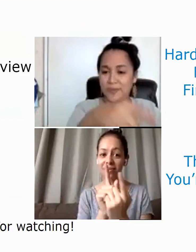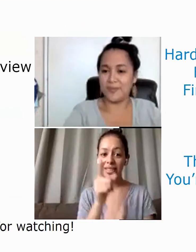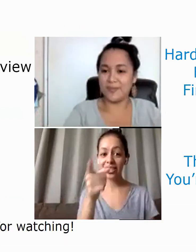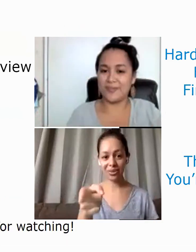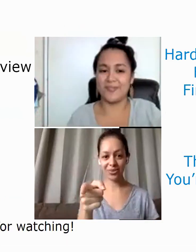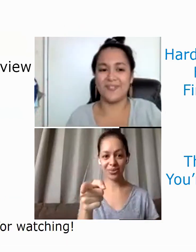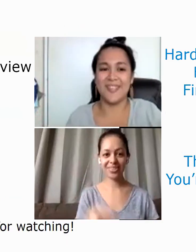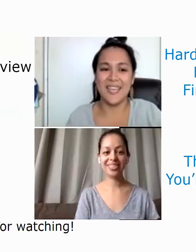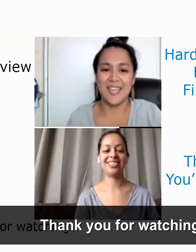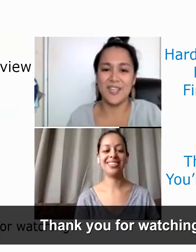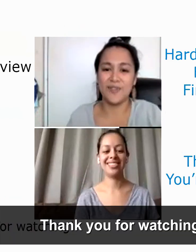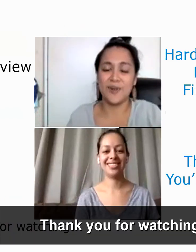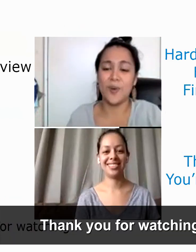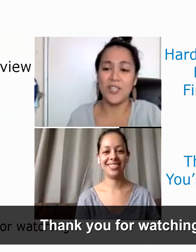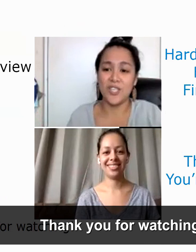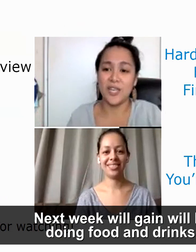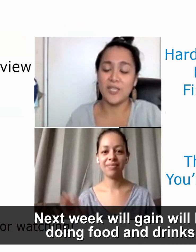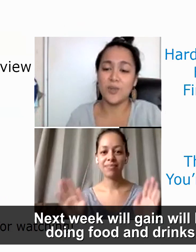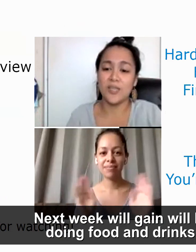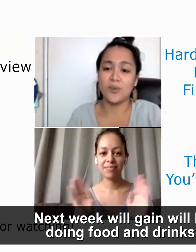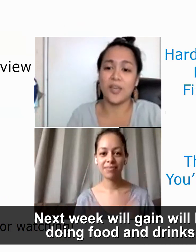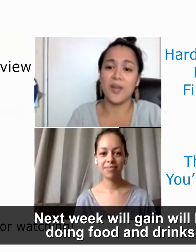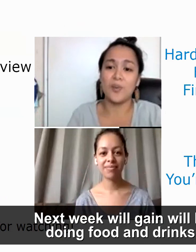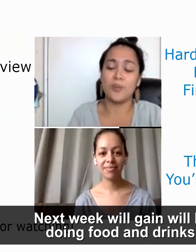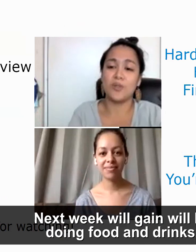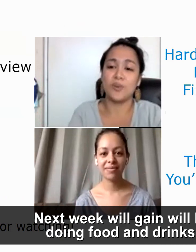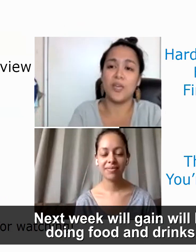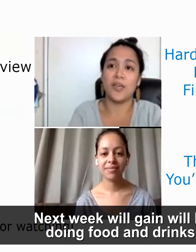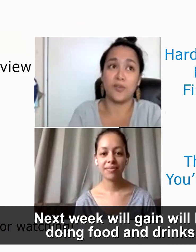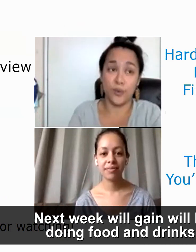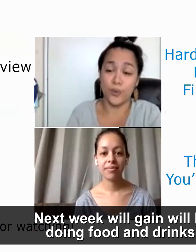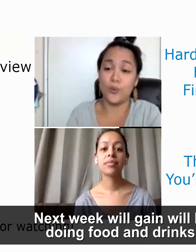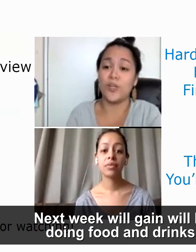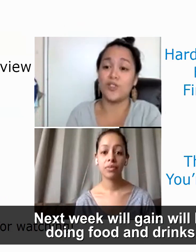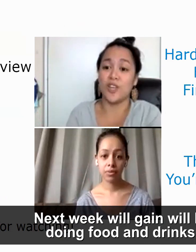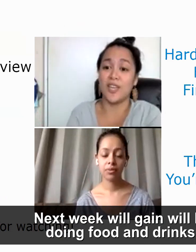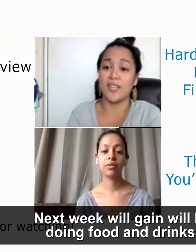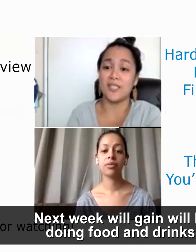you. Thank you for watching. Next week, we'll be doing